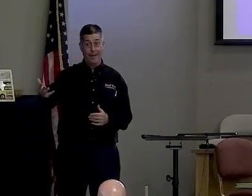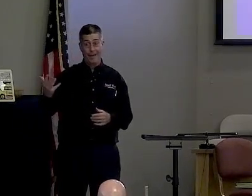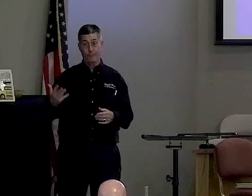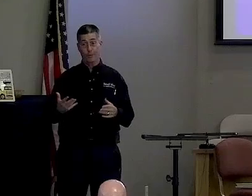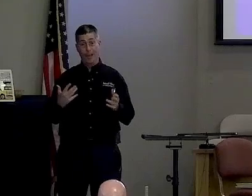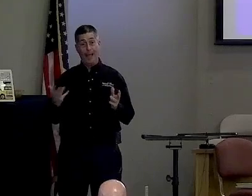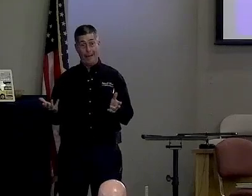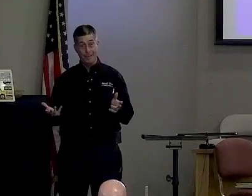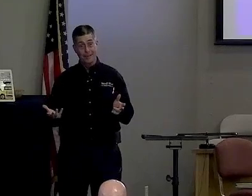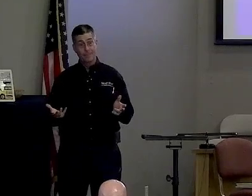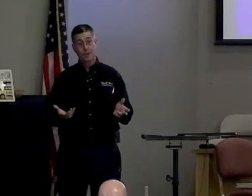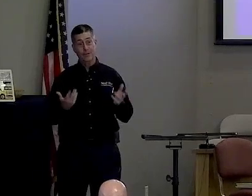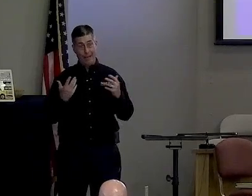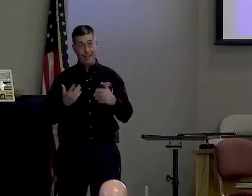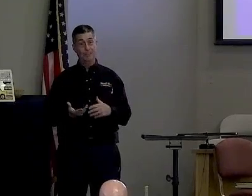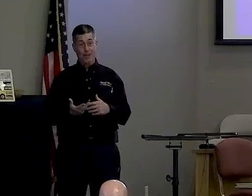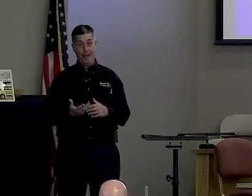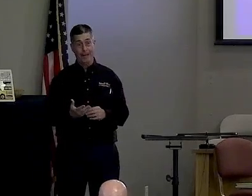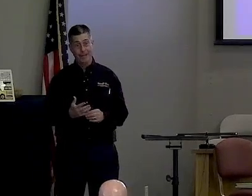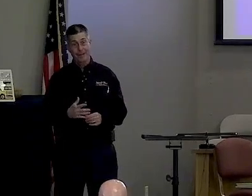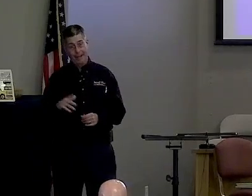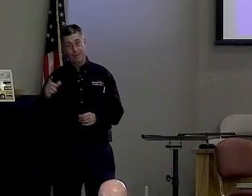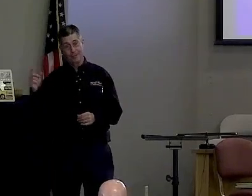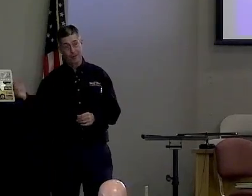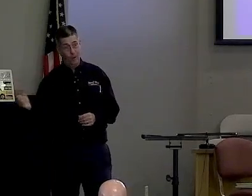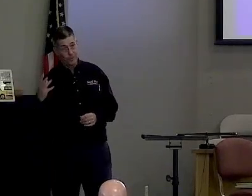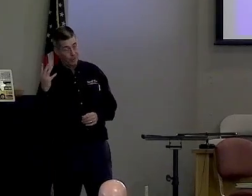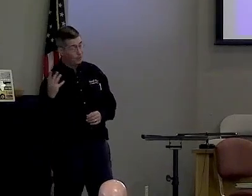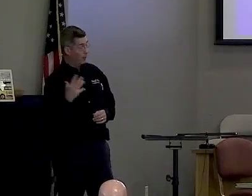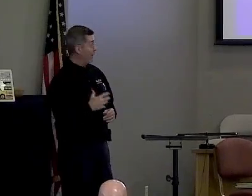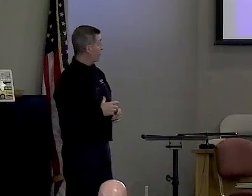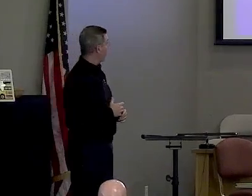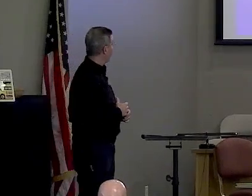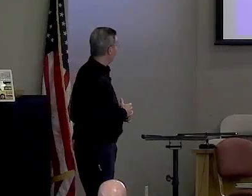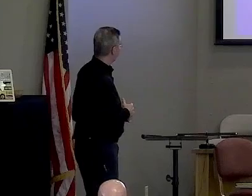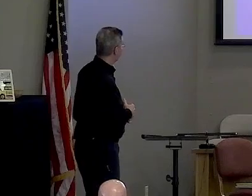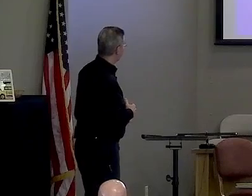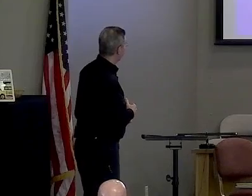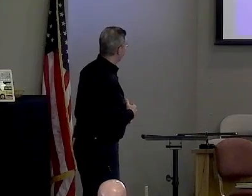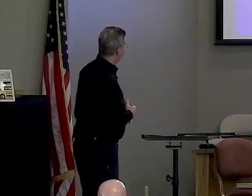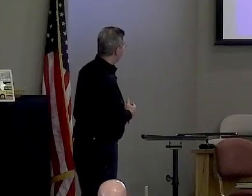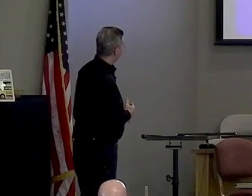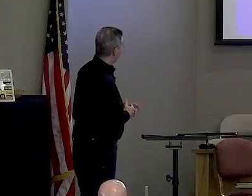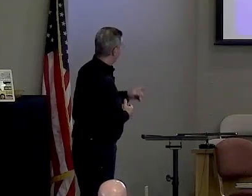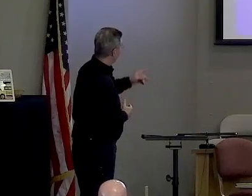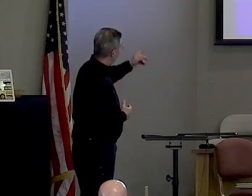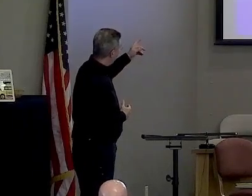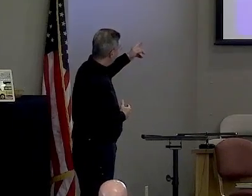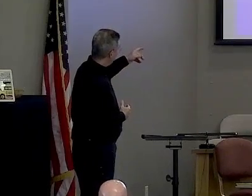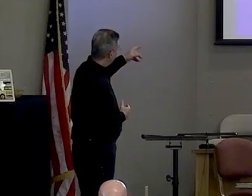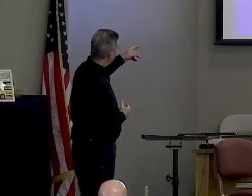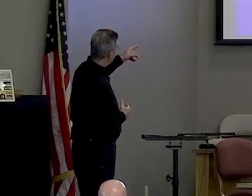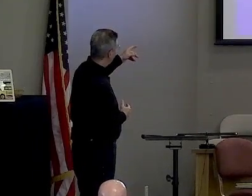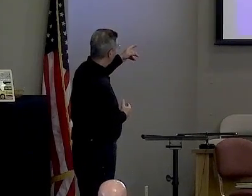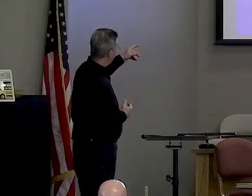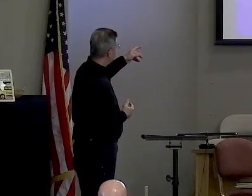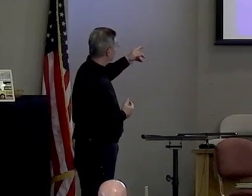and if you're behind, you've got to keep signing, and hopefully you still have it recorded. There are how many hands there? Four hands?